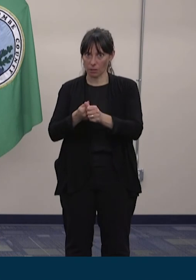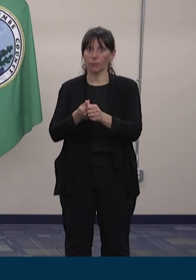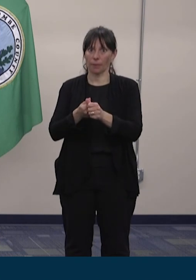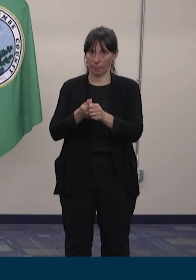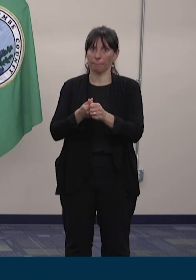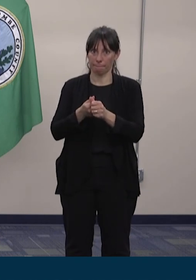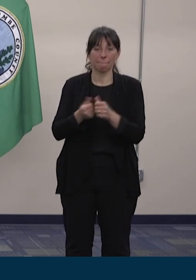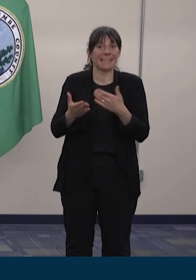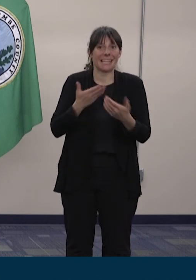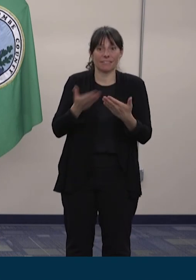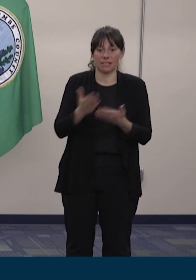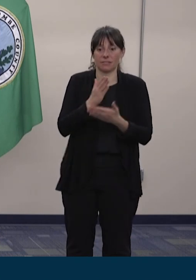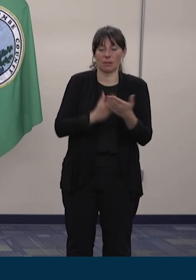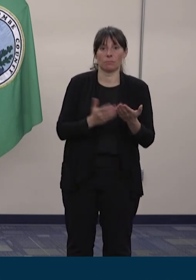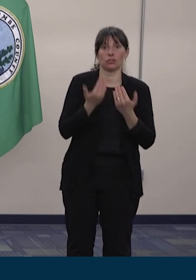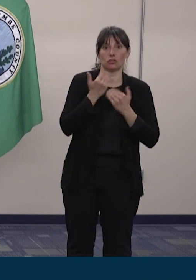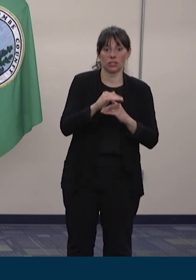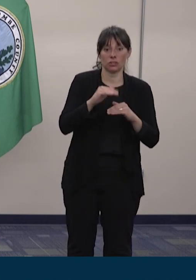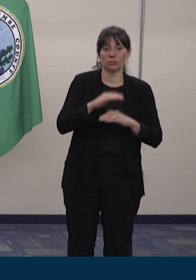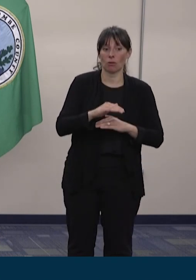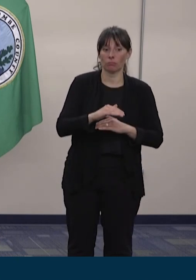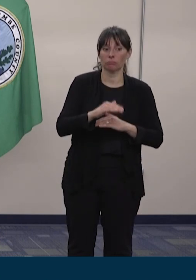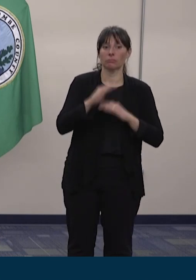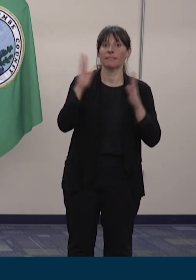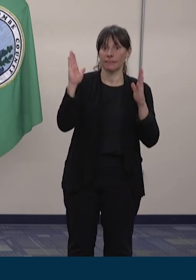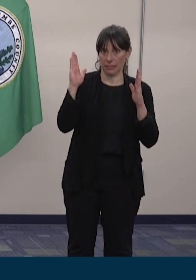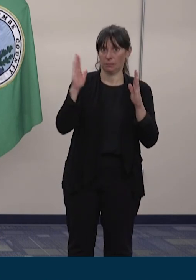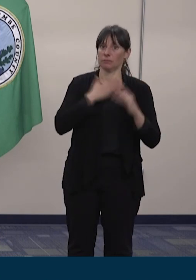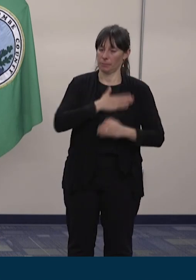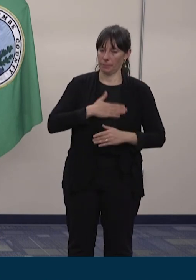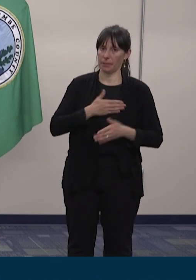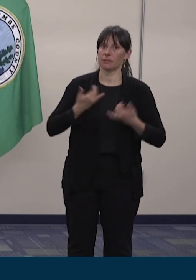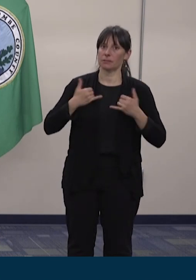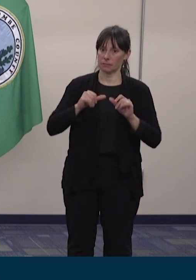restrictions y that have been adhiriéndose a put las into place. medidas. Thank you. Gracias.